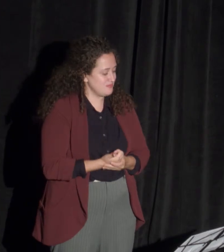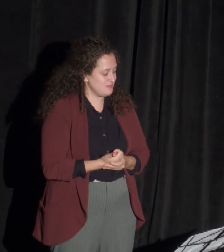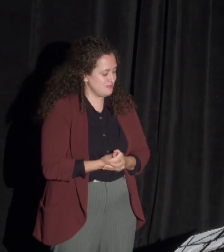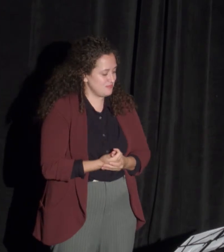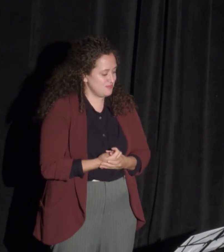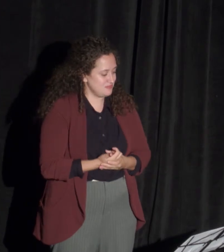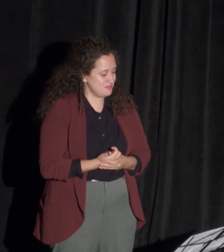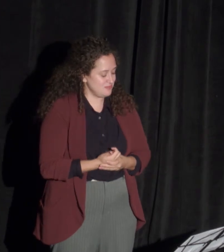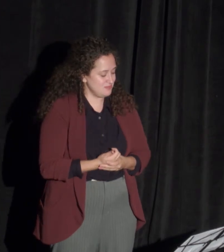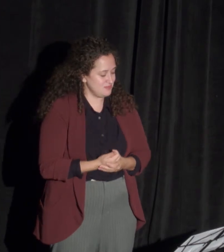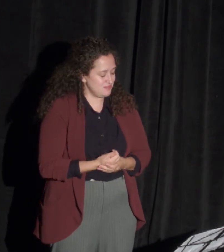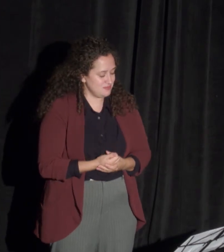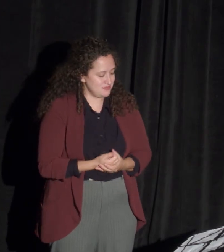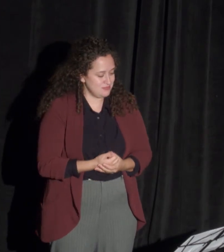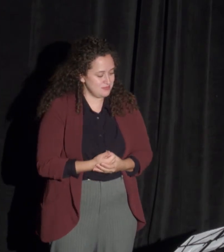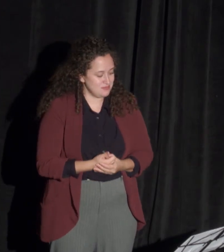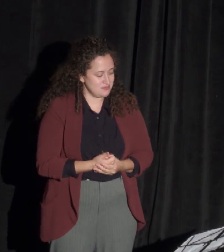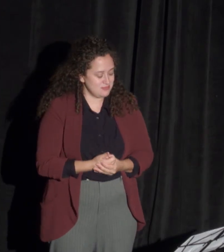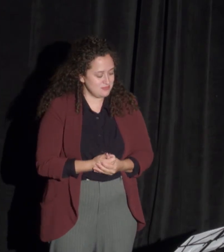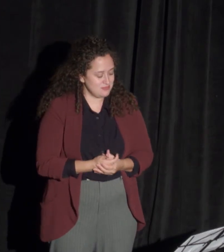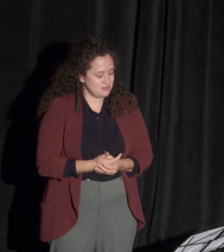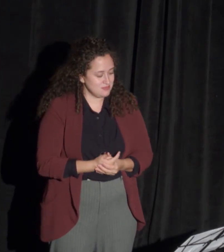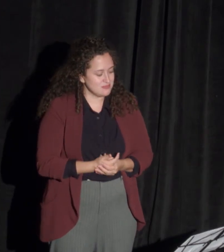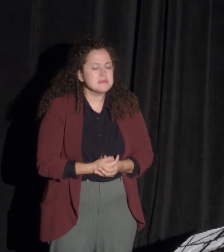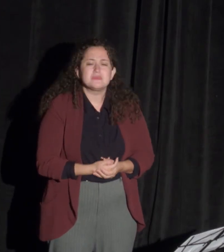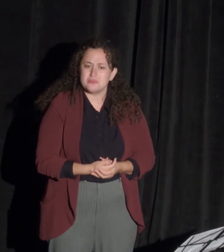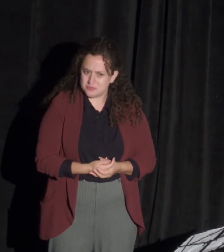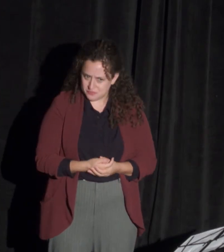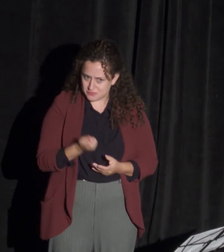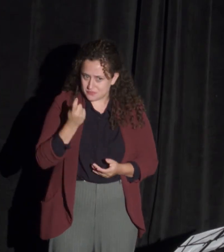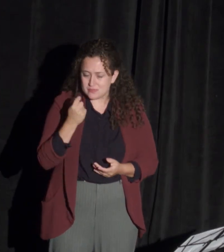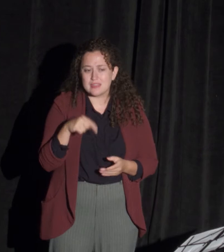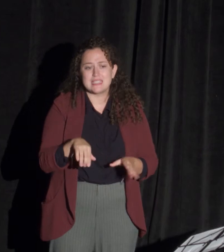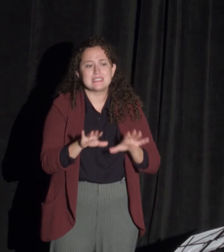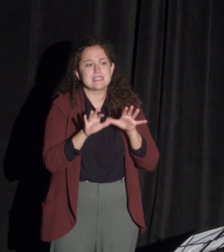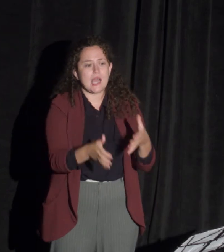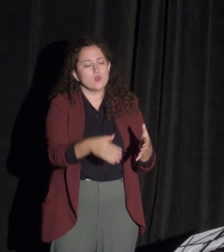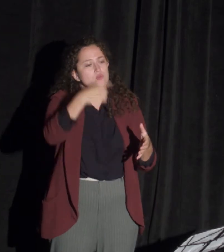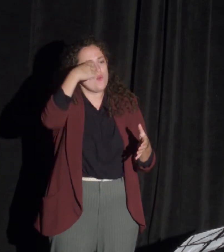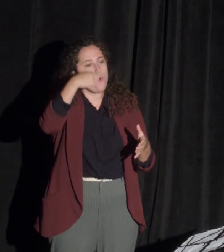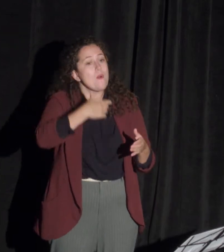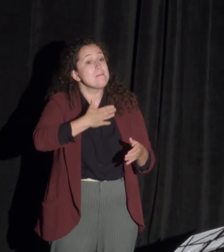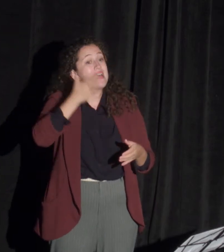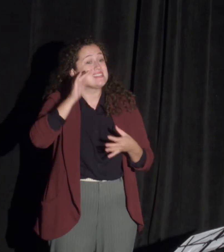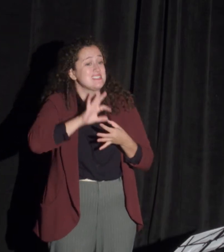All right, so since this is the category for best related work,